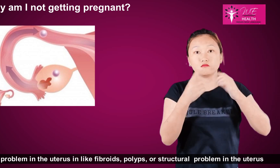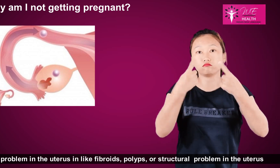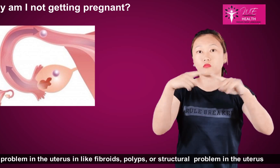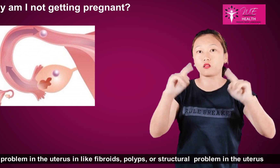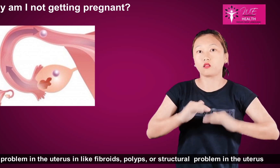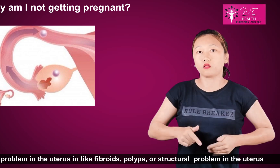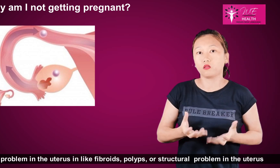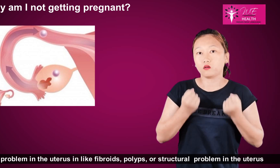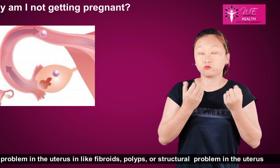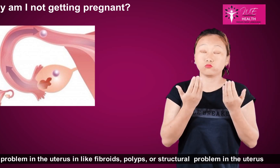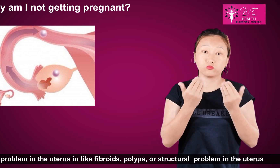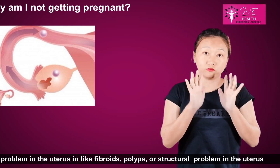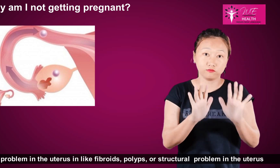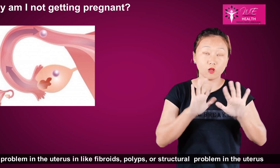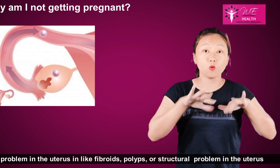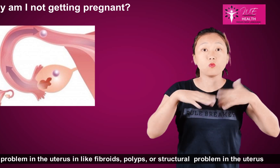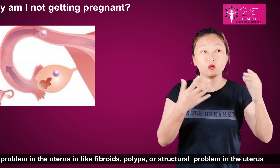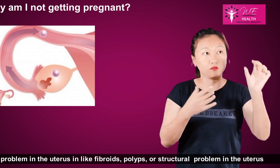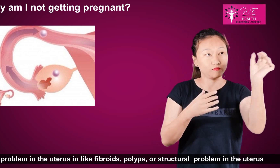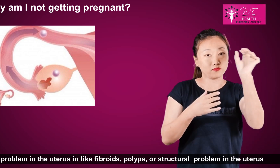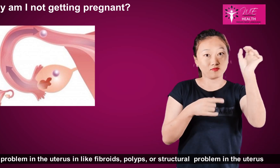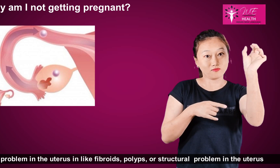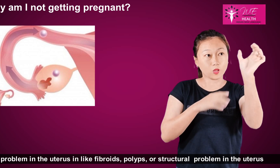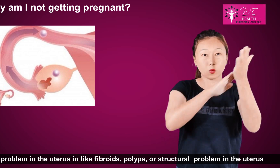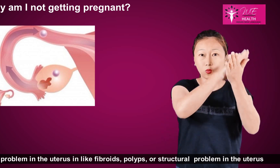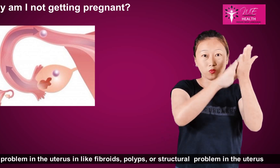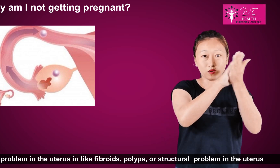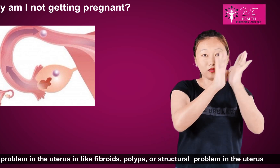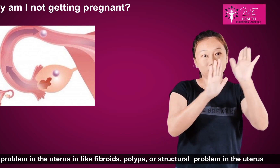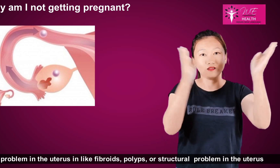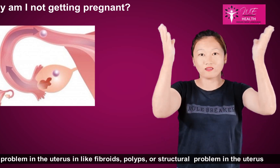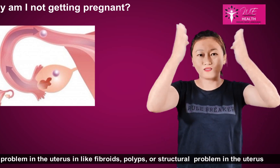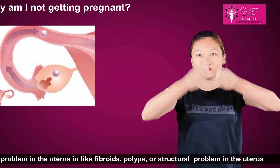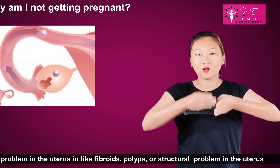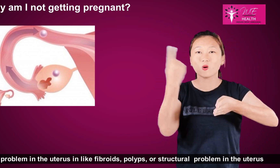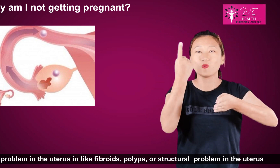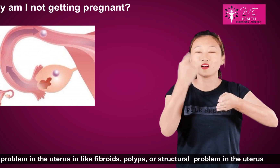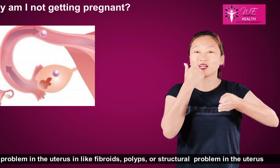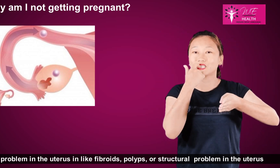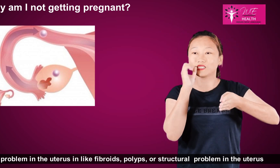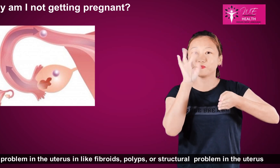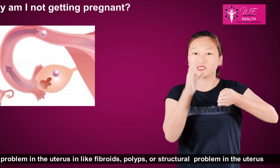Any problem in the uterus and like fibroids, polyps, or structural problem in the uterus.